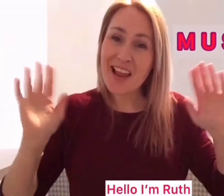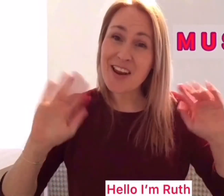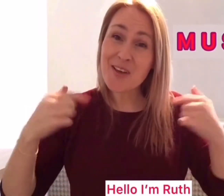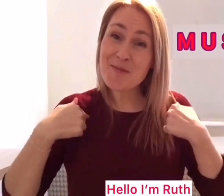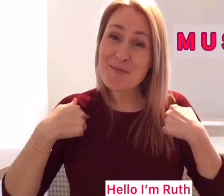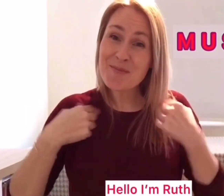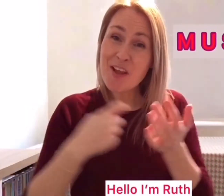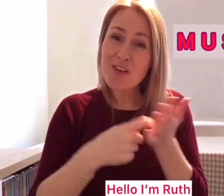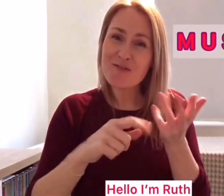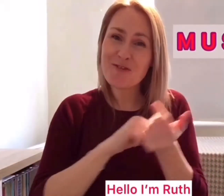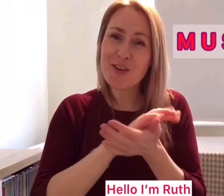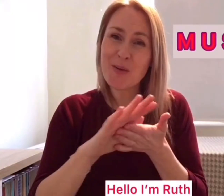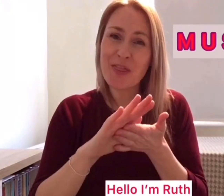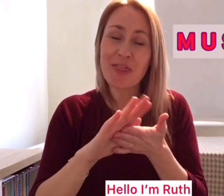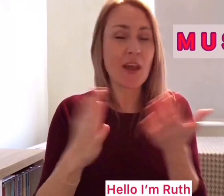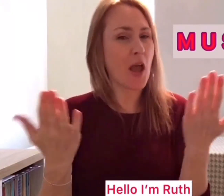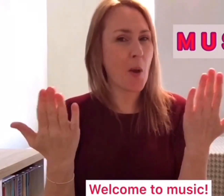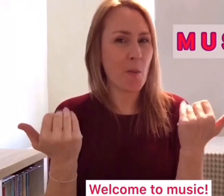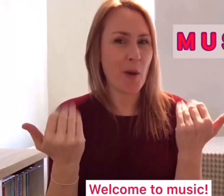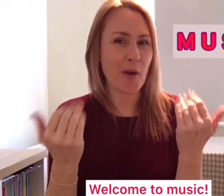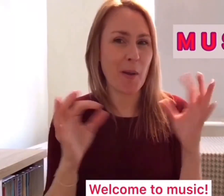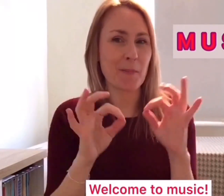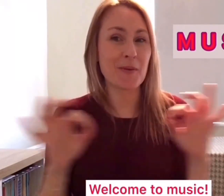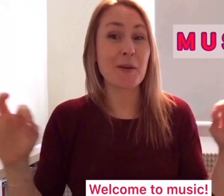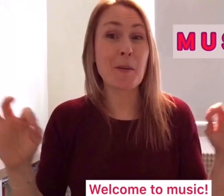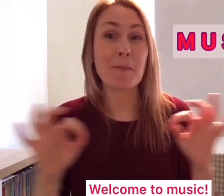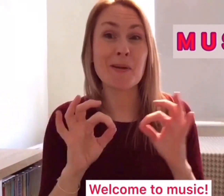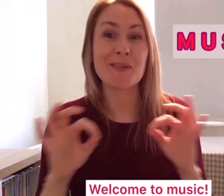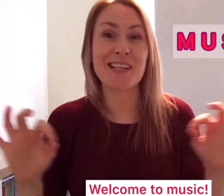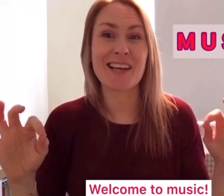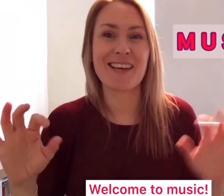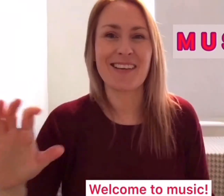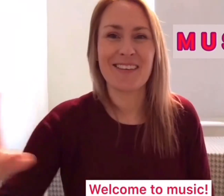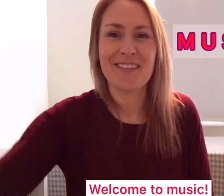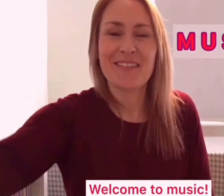Hello, you. Welcome to Nursery.